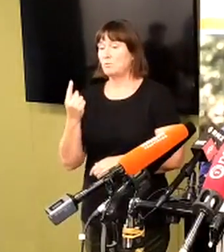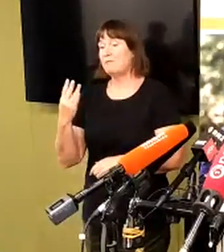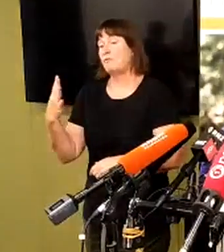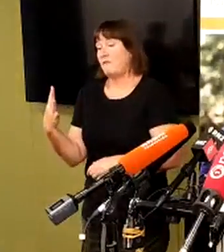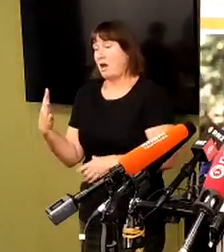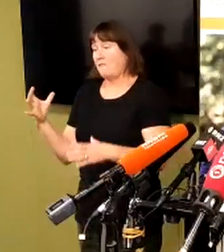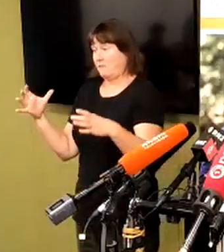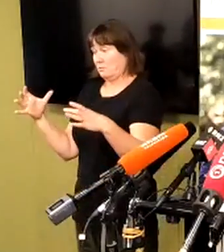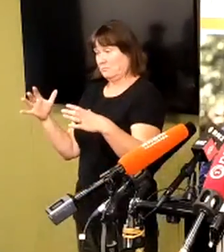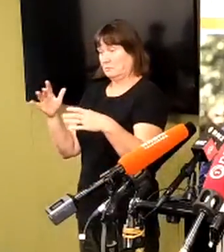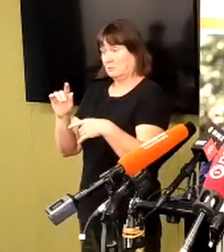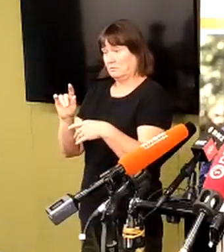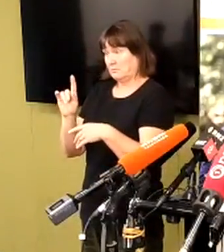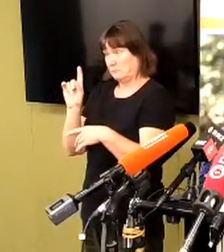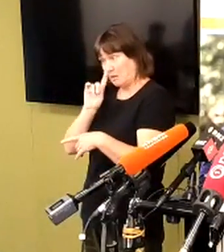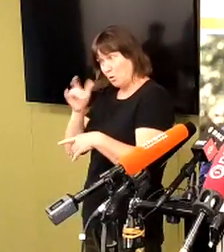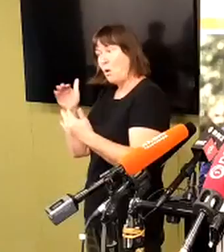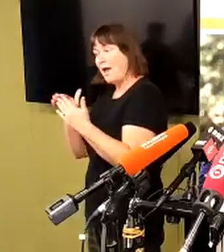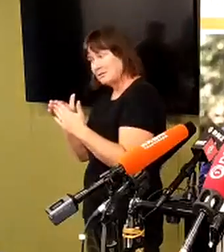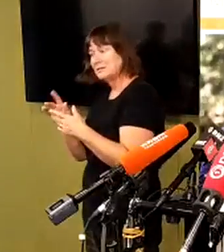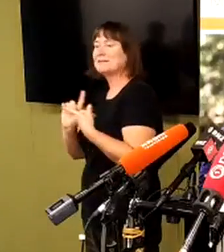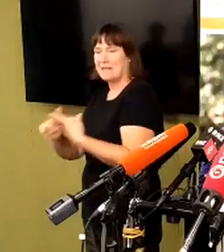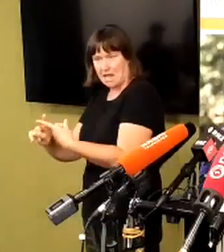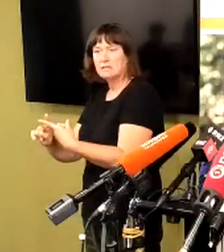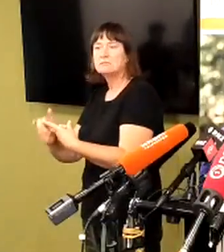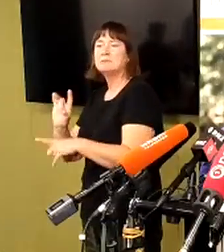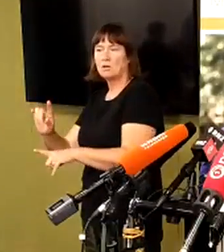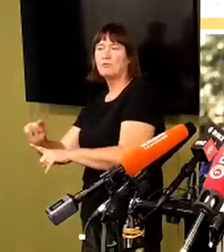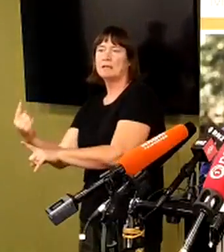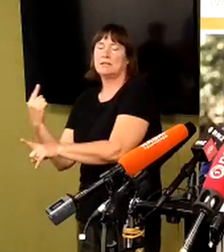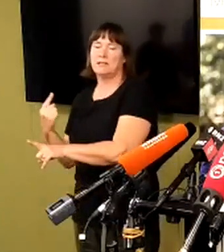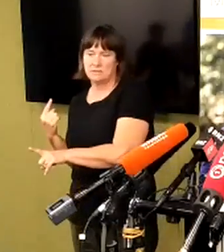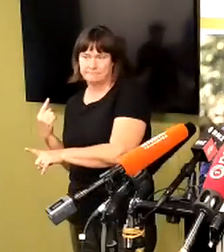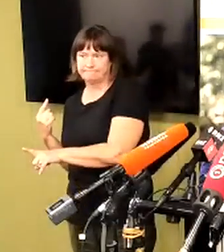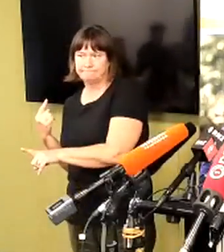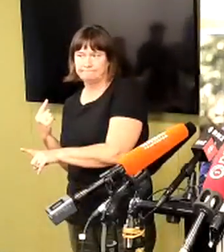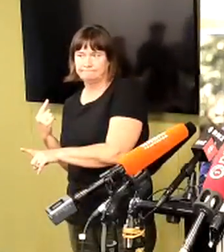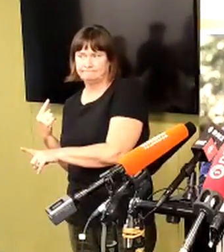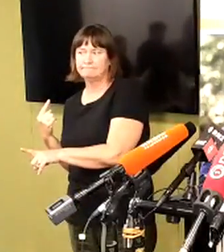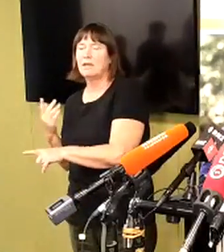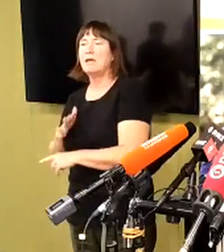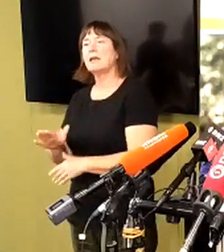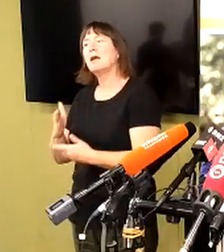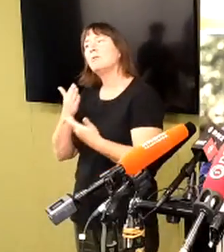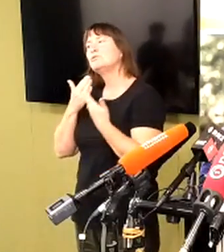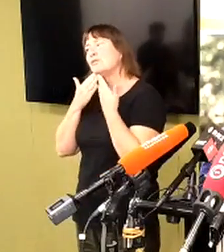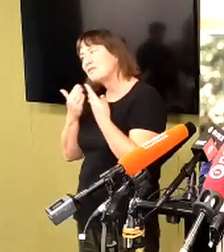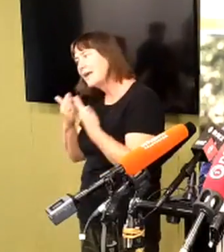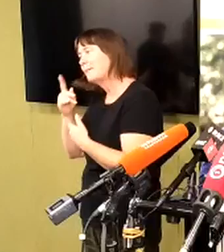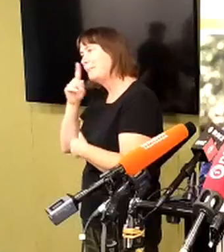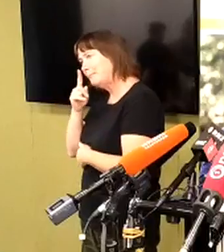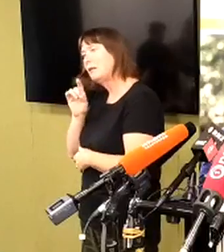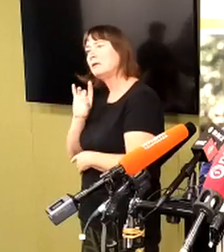2,145 of those registered people remain in self-isolation. And I just want to thank all those people who are in or who have